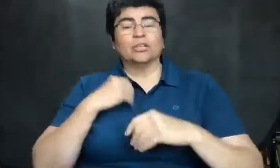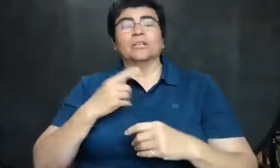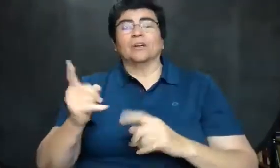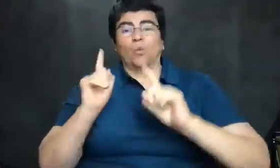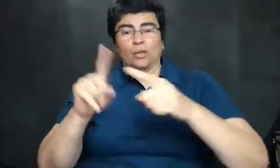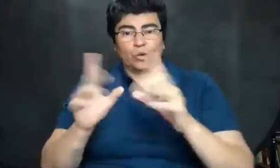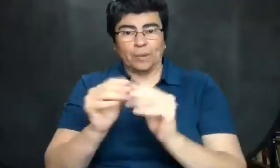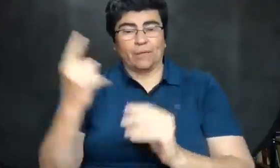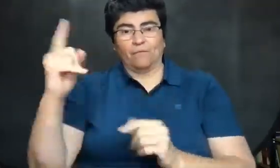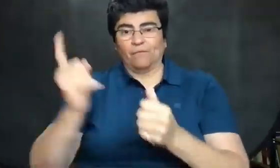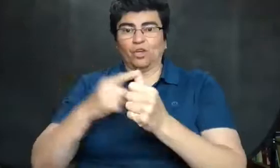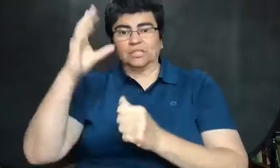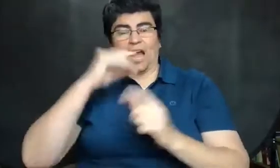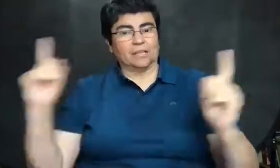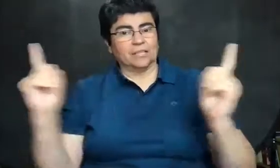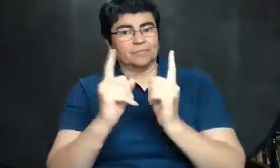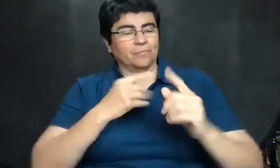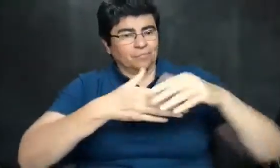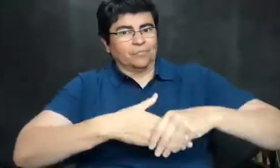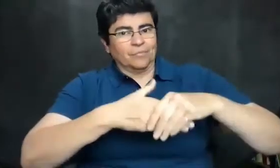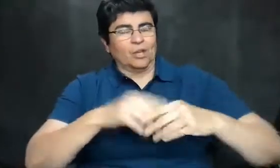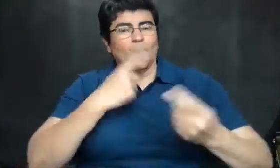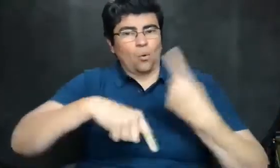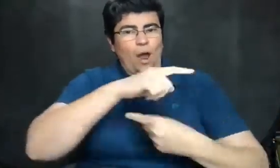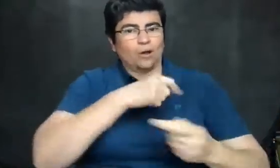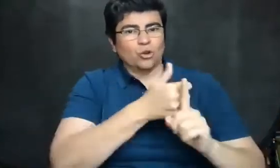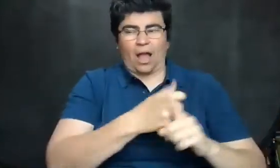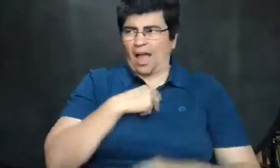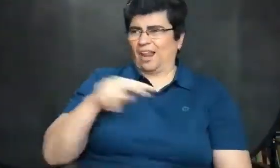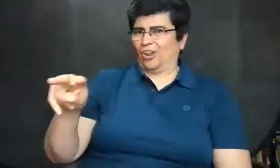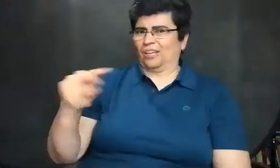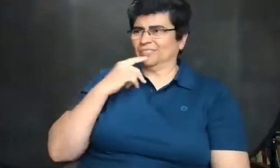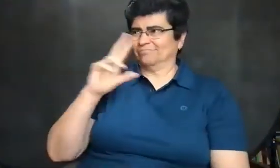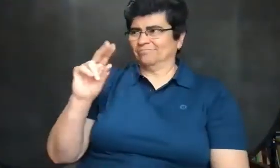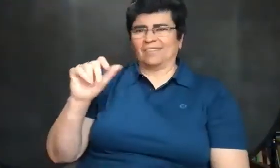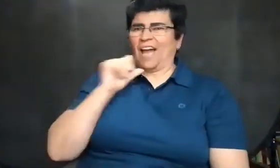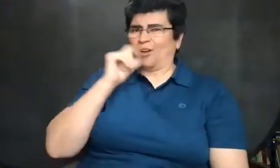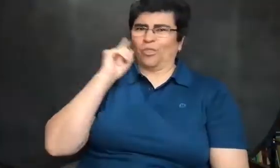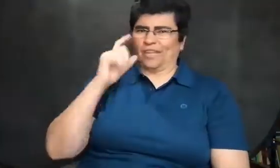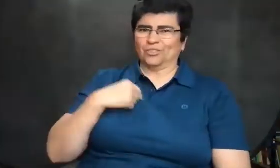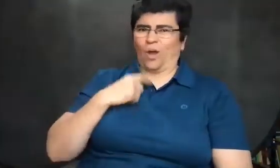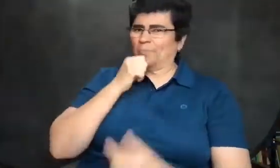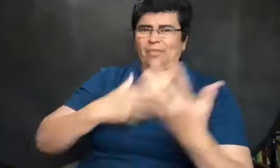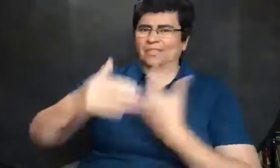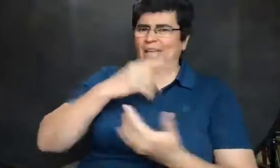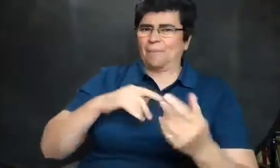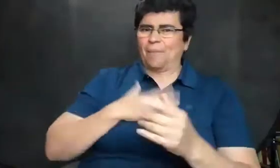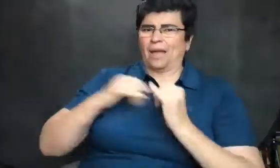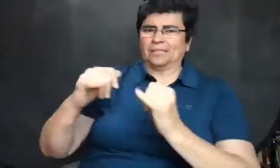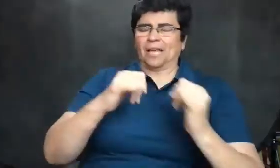me said, welcome, you're amongst your own kind. I looked at him and said, I don't think so, bucko. The next person I met was as tall as the first guy